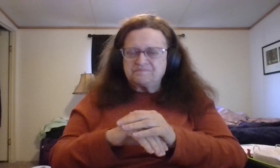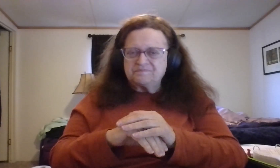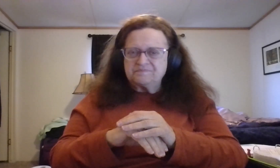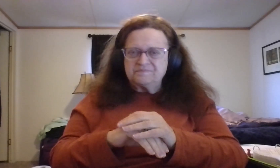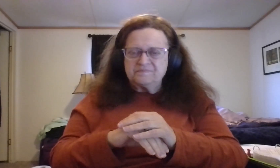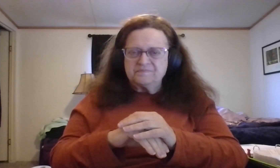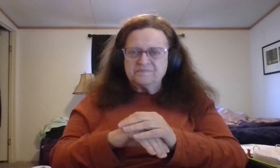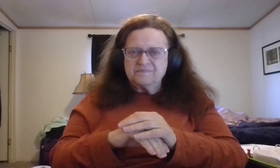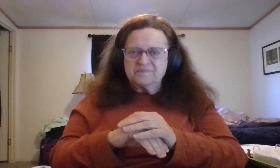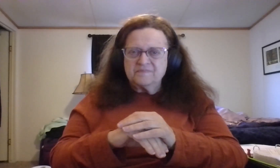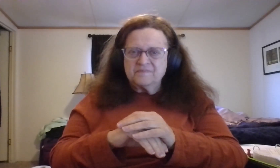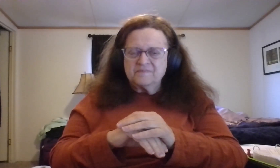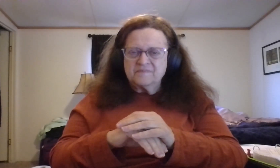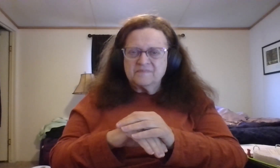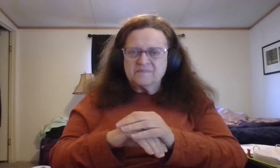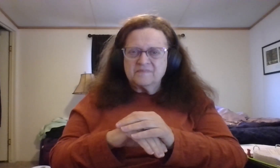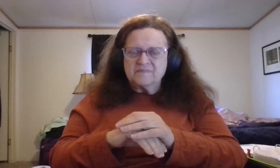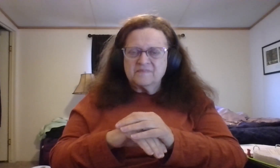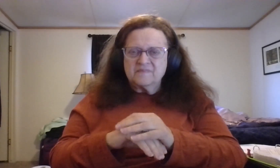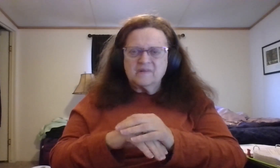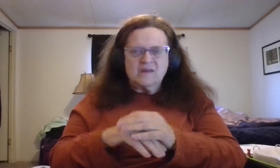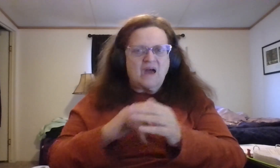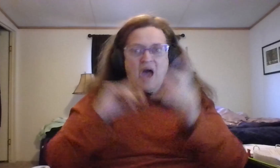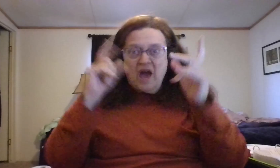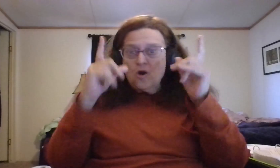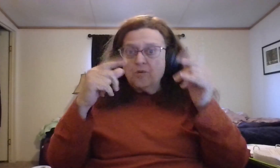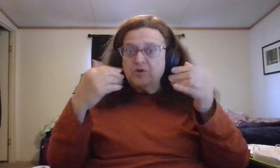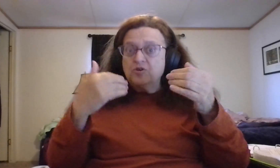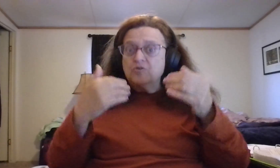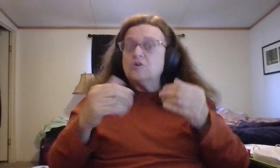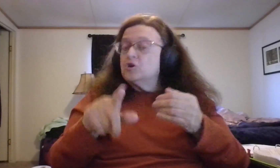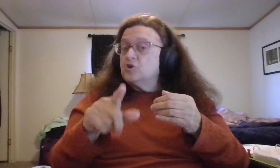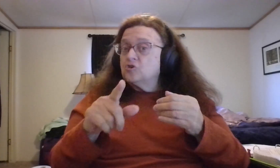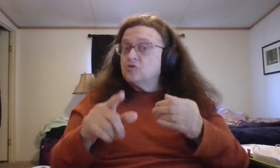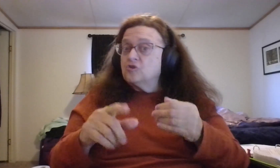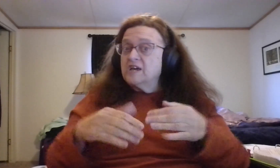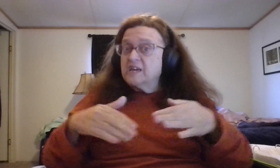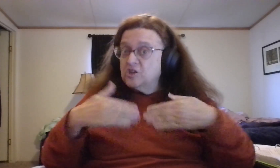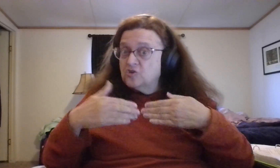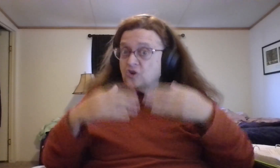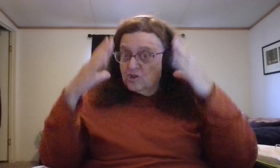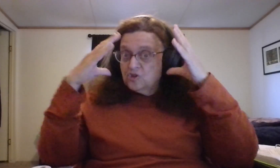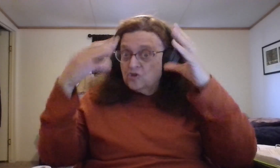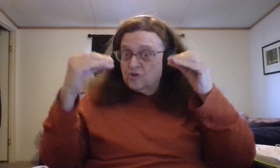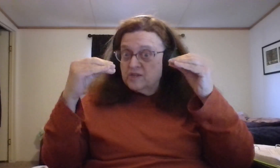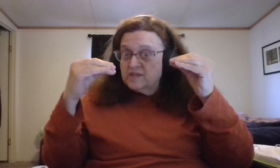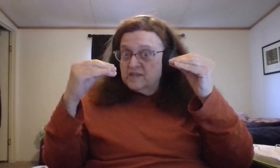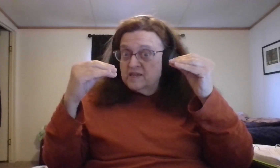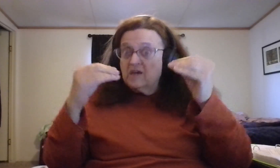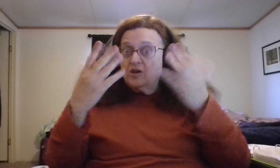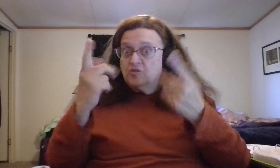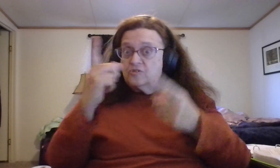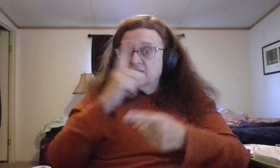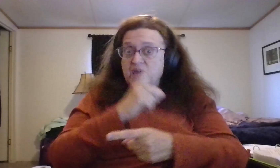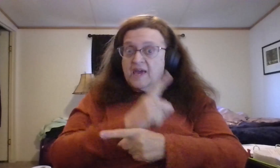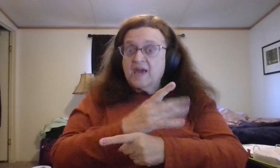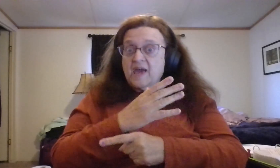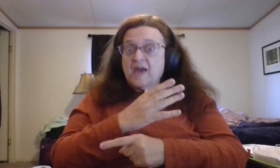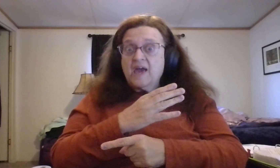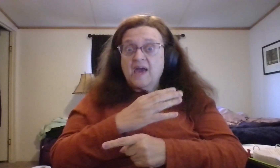5:14-16. I hope you enjoyed learning about the candlestick. I hope you join